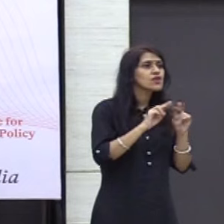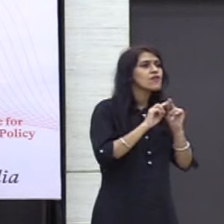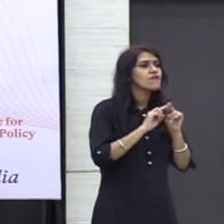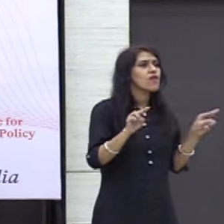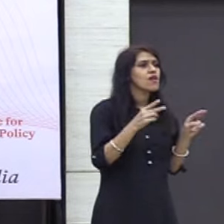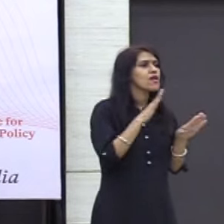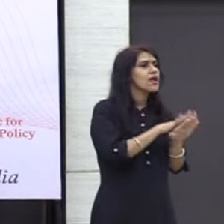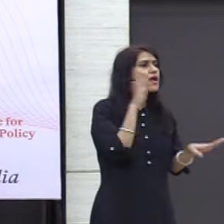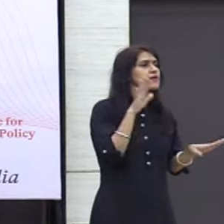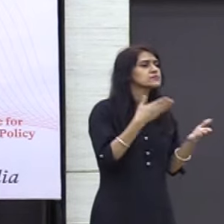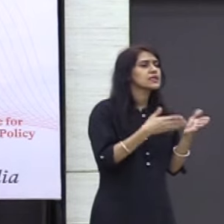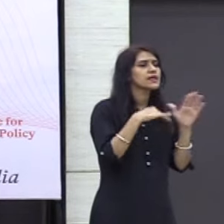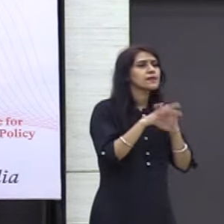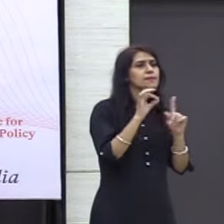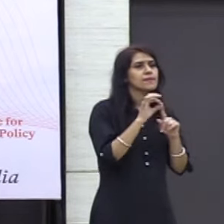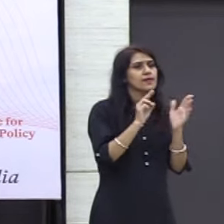absent in PMLA.